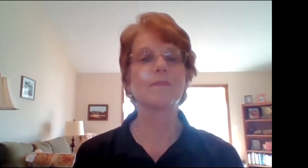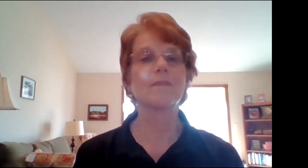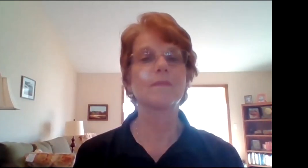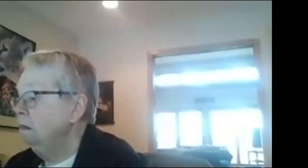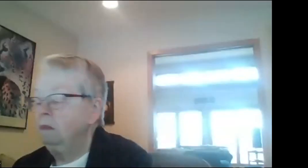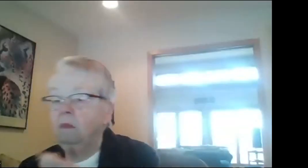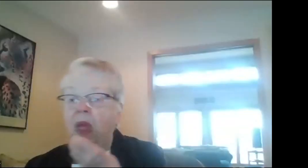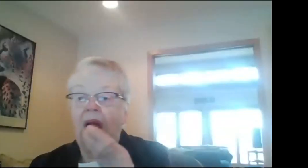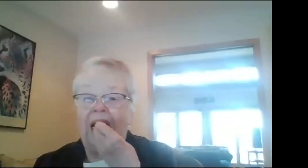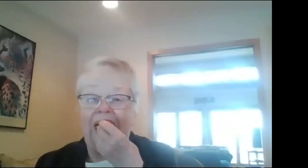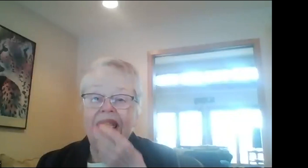in.